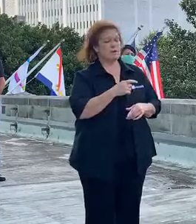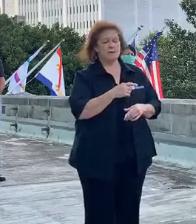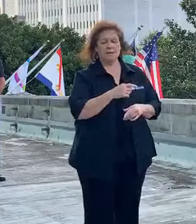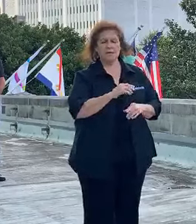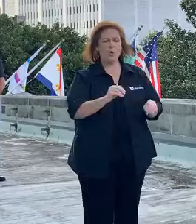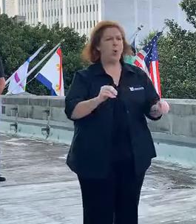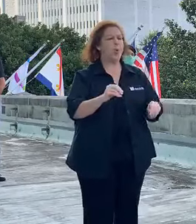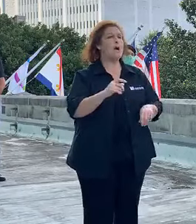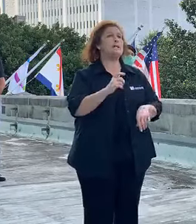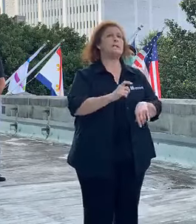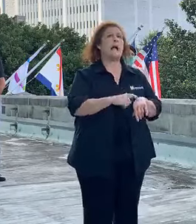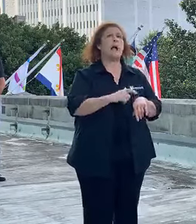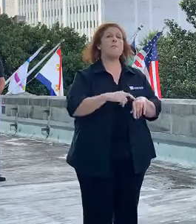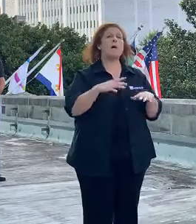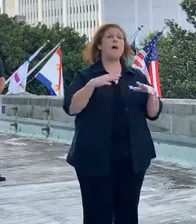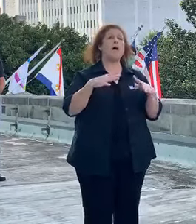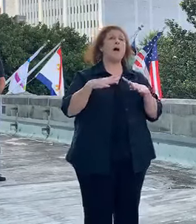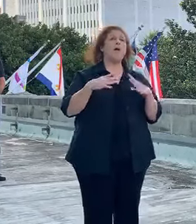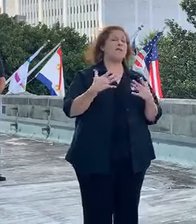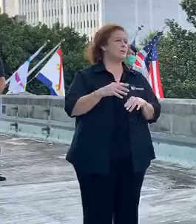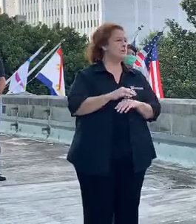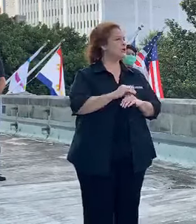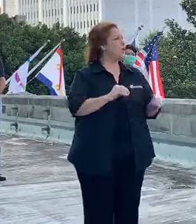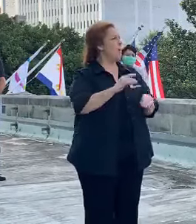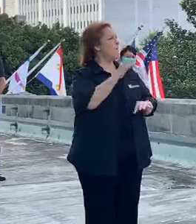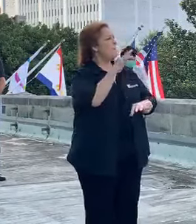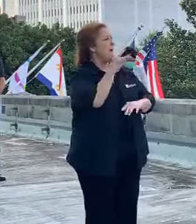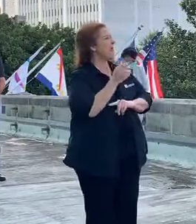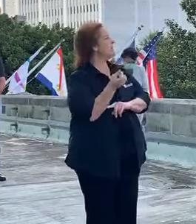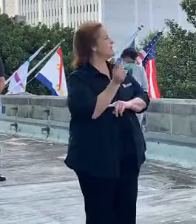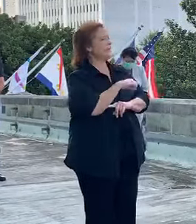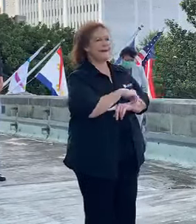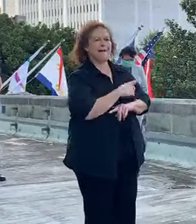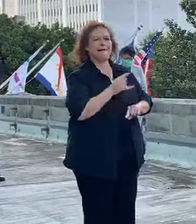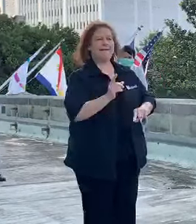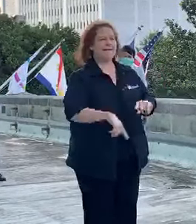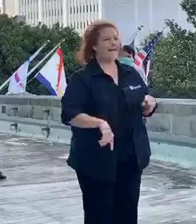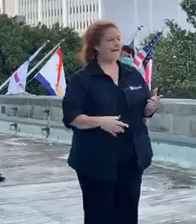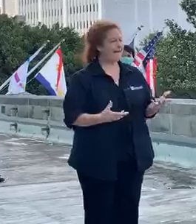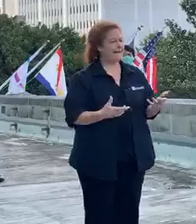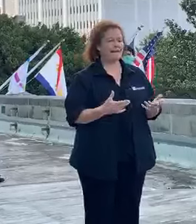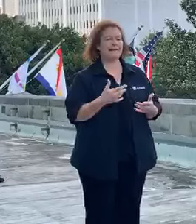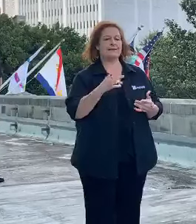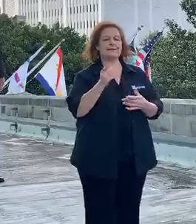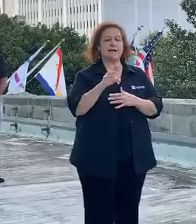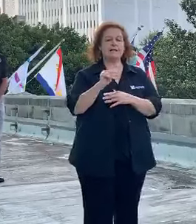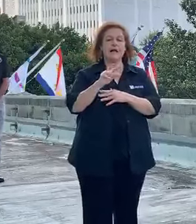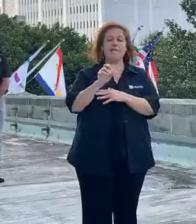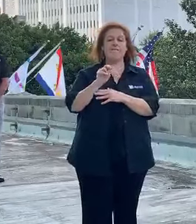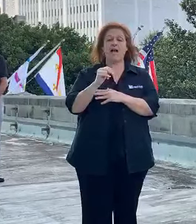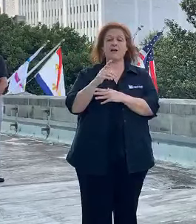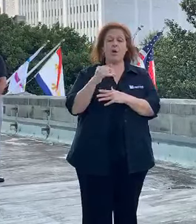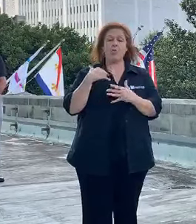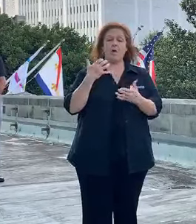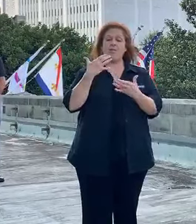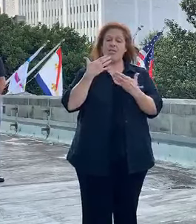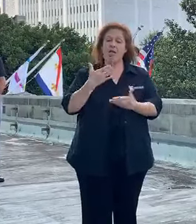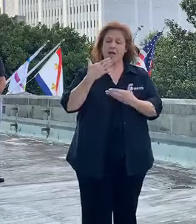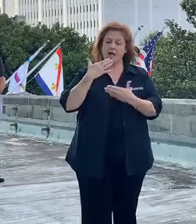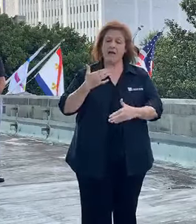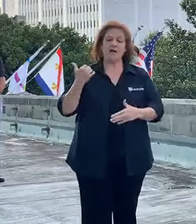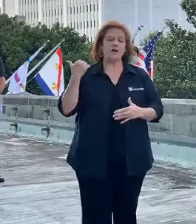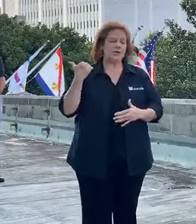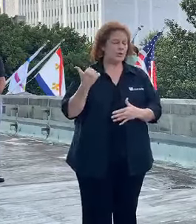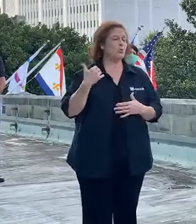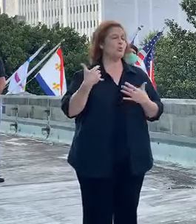off. There really is no Mother's Day during a crisis like this. Dr. Vegno, I want to thank you as well because you have been rock